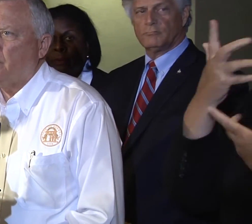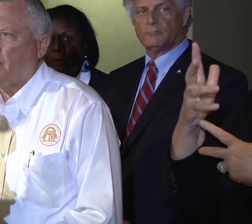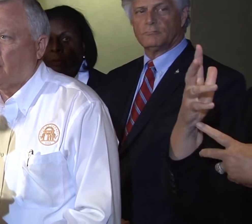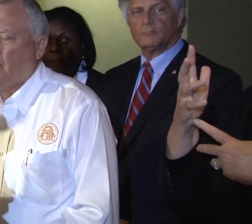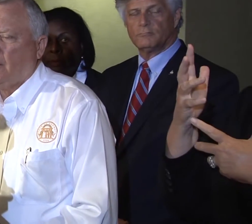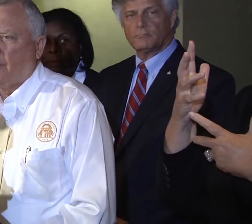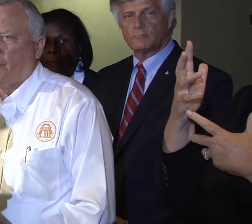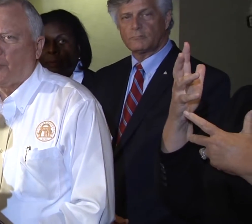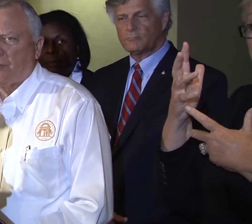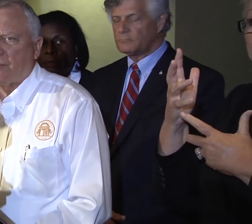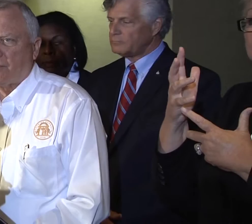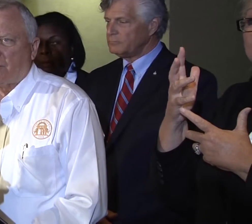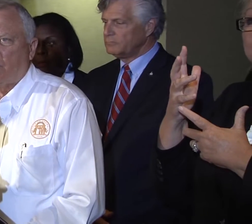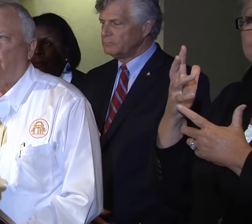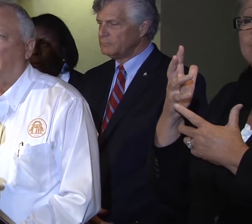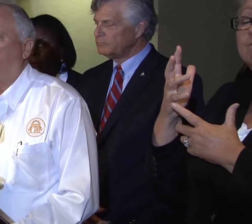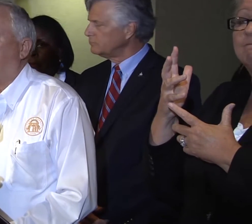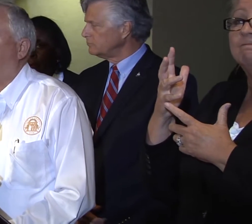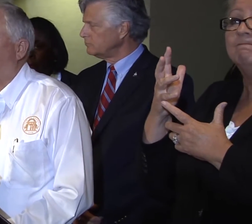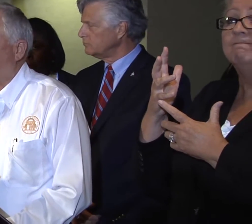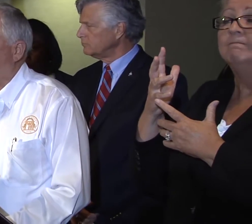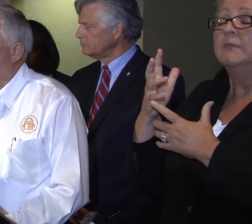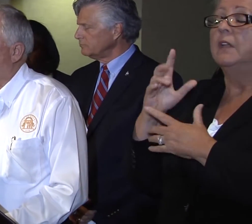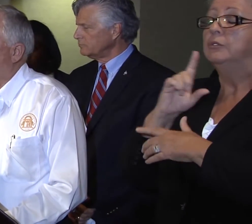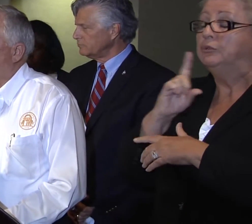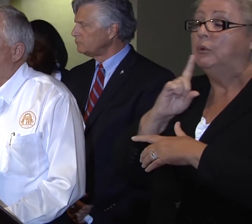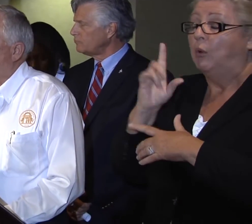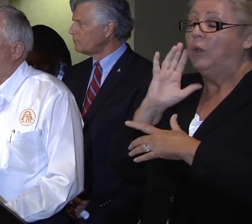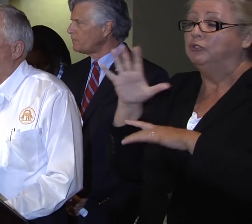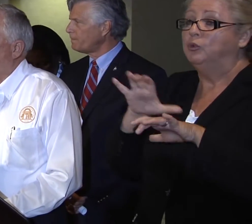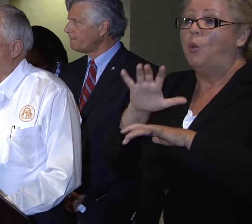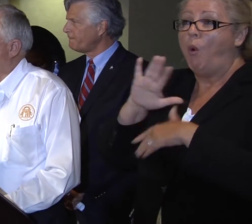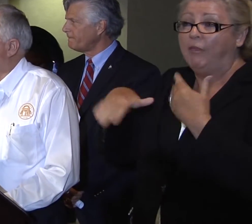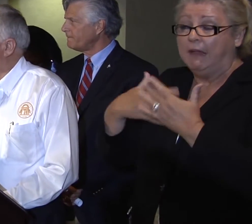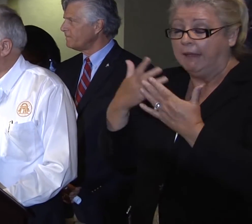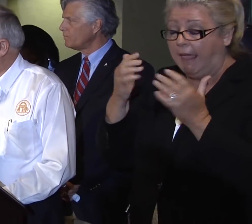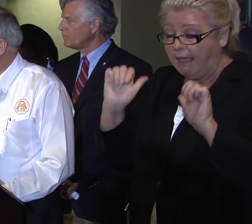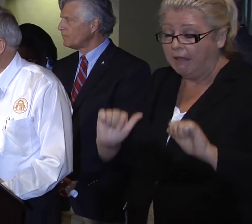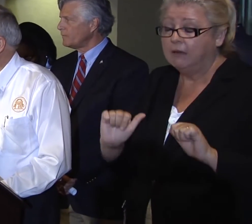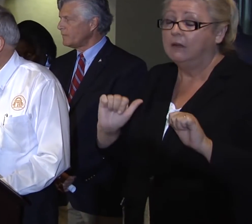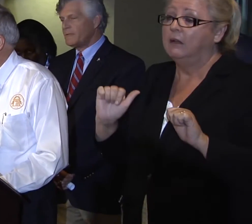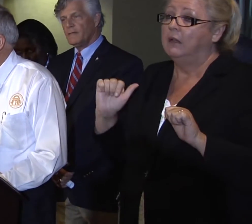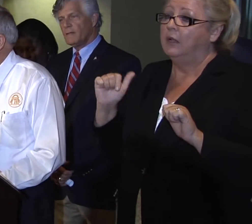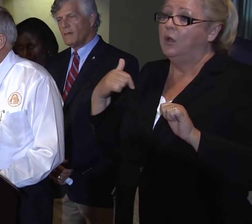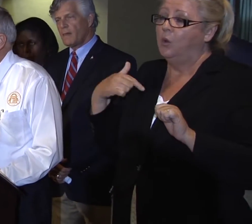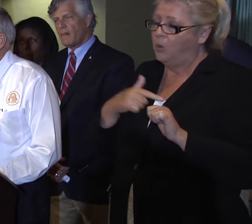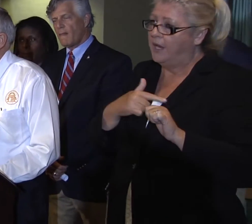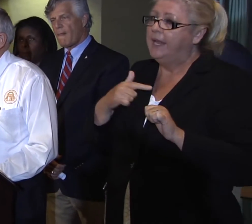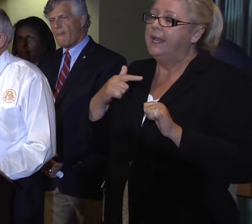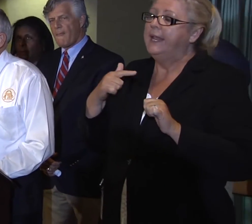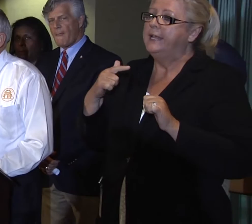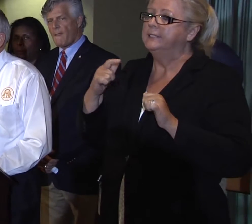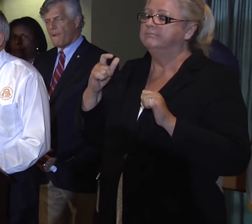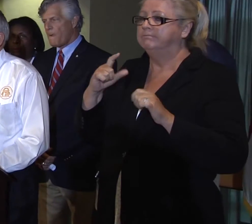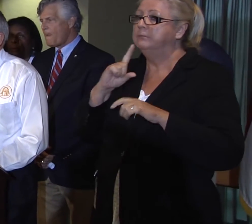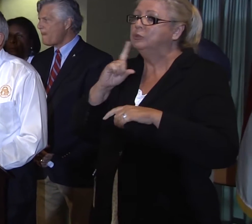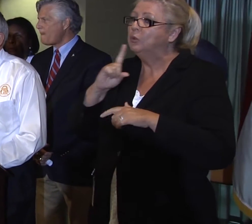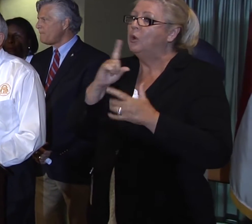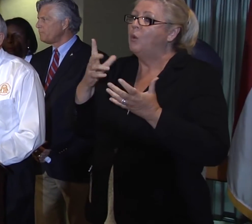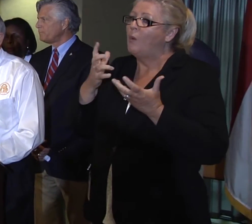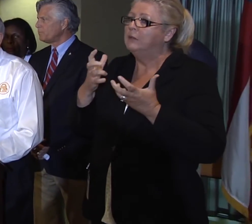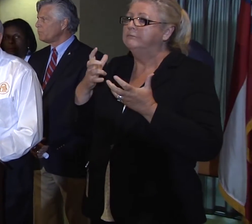I've assured him that their presence is duly noted by the state, and that if we need them further, he invited me to give him a